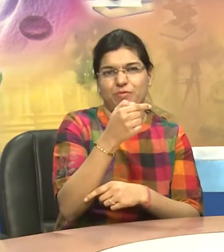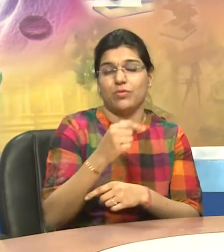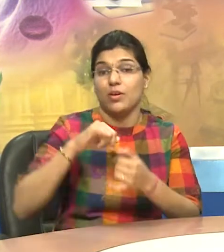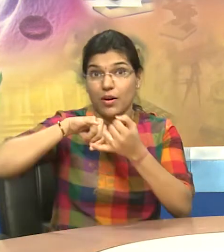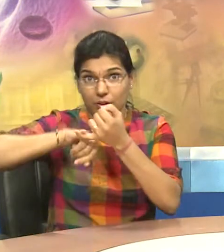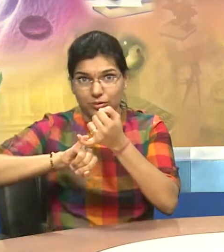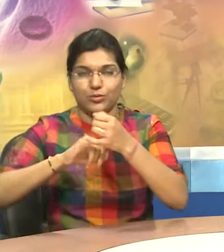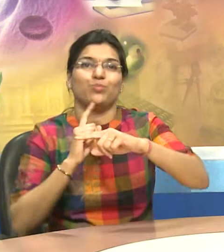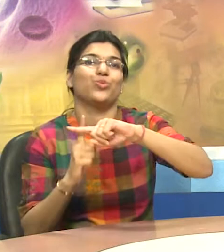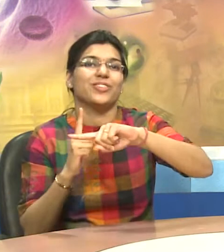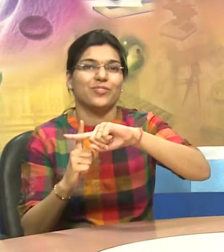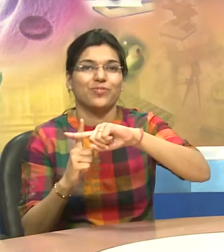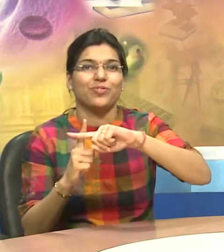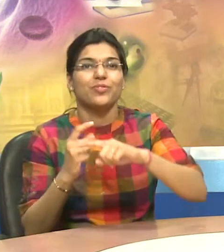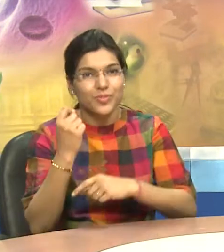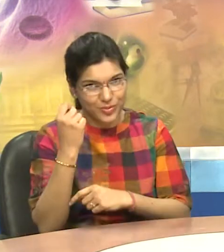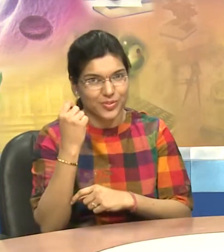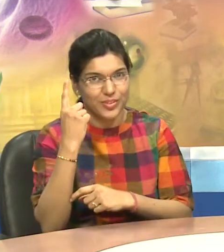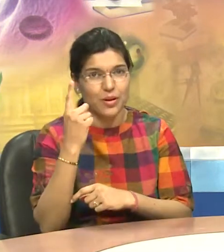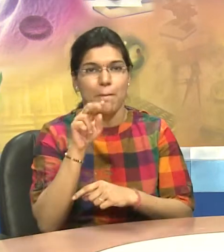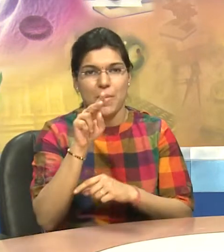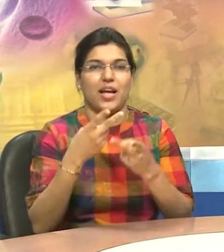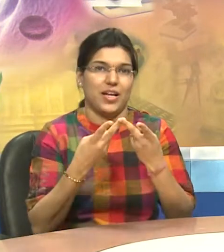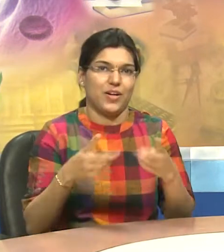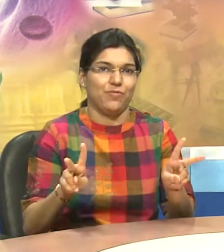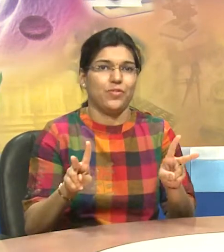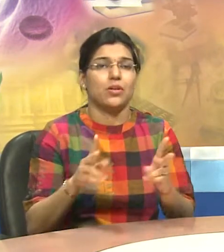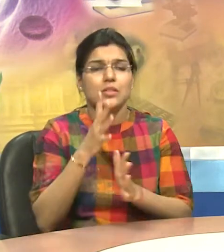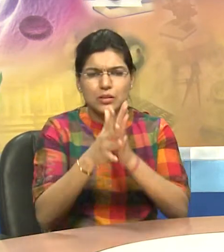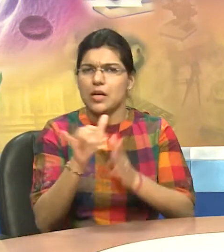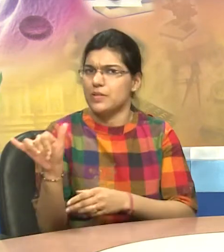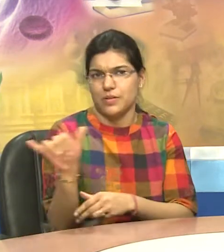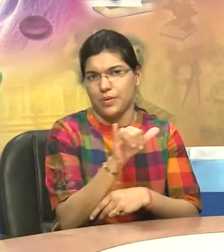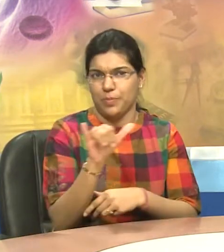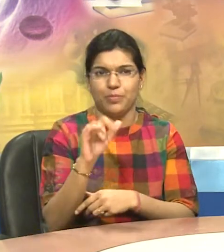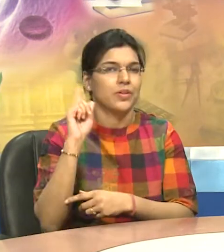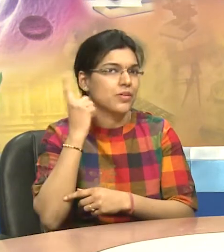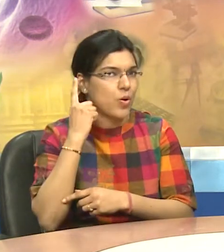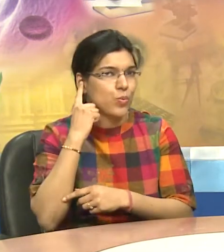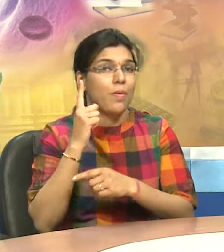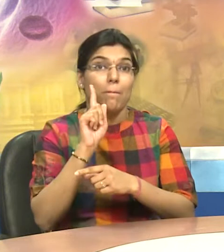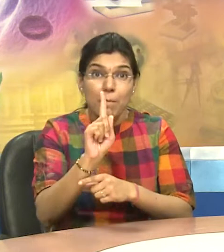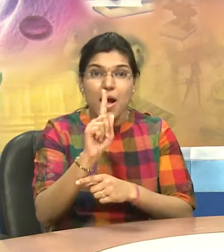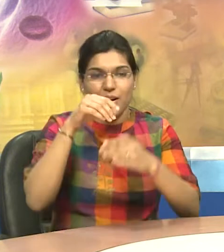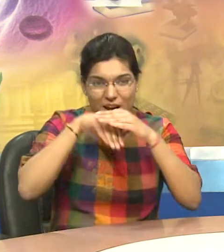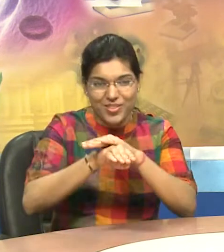sound. Sound is a positive word and noise is a negative word, but they have